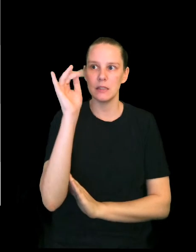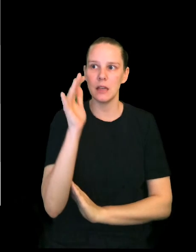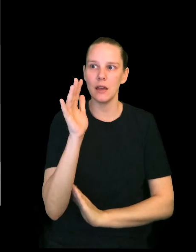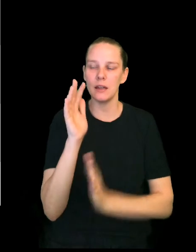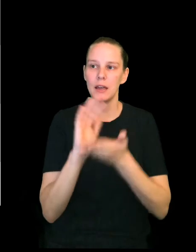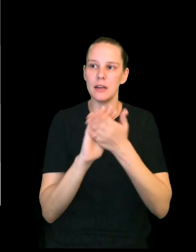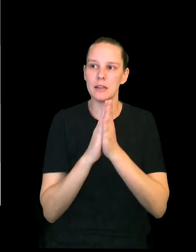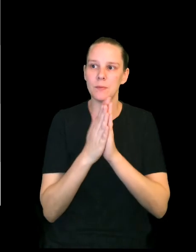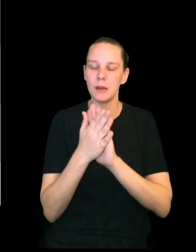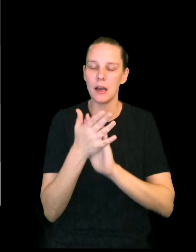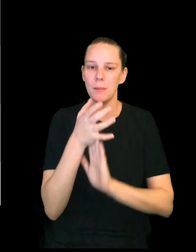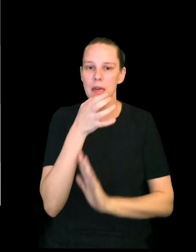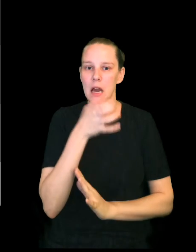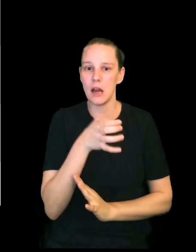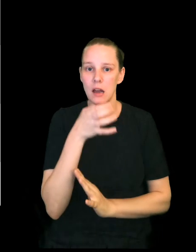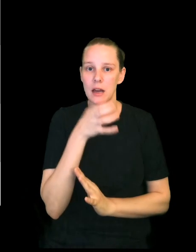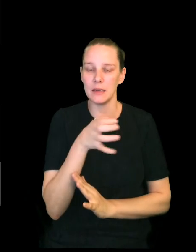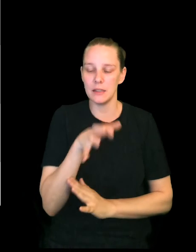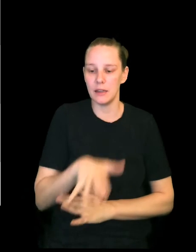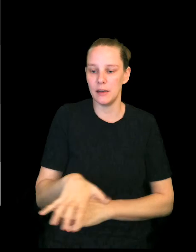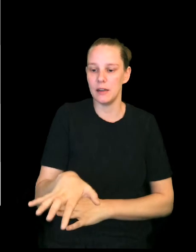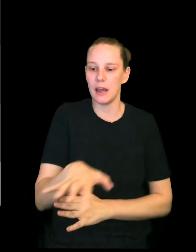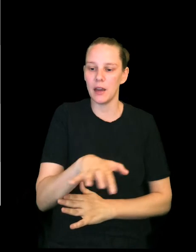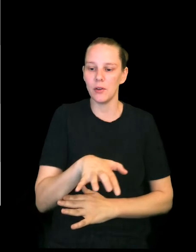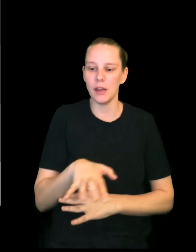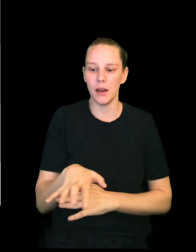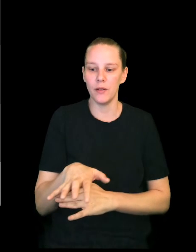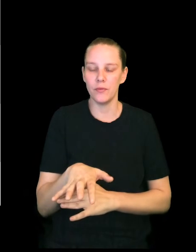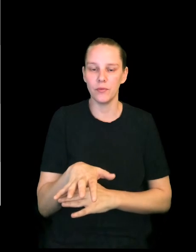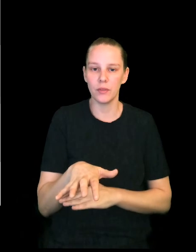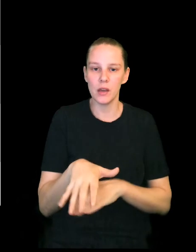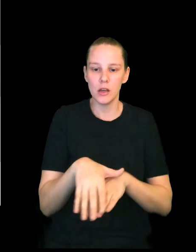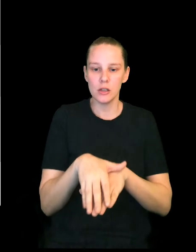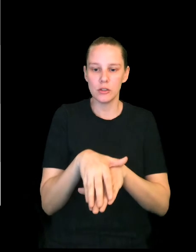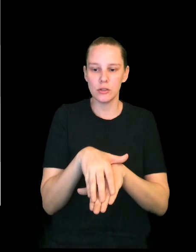the sun, and it is becoming hot in an area.